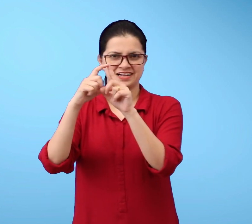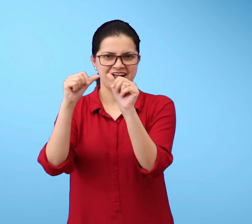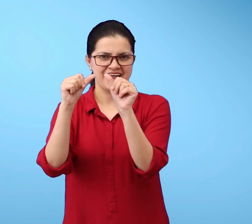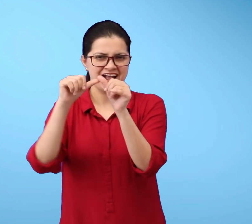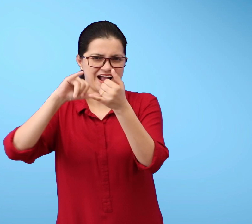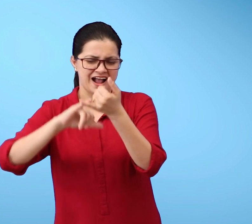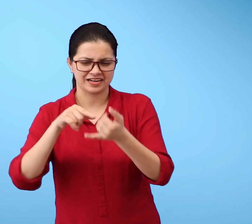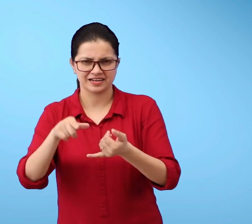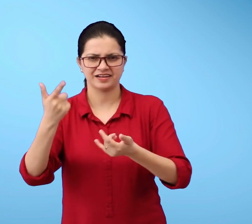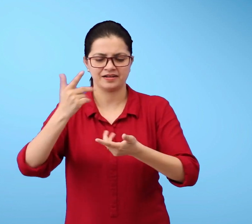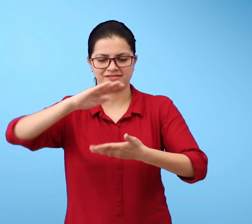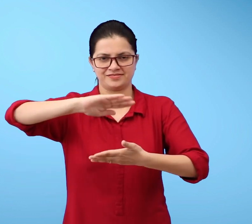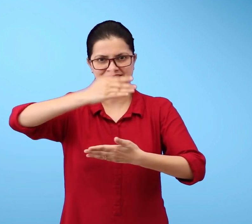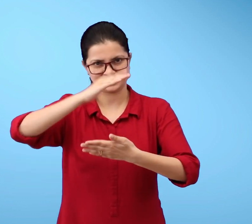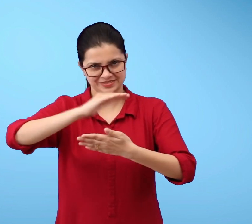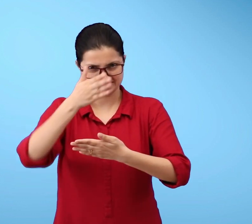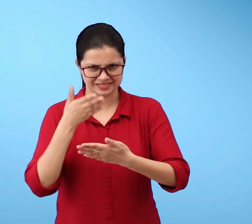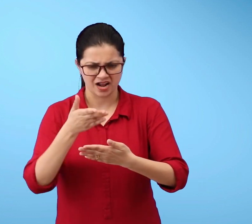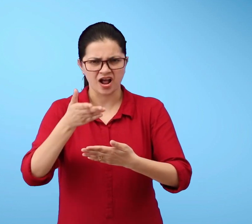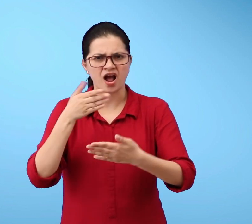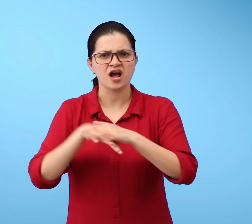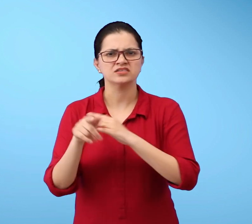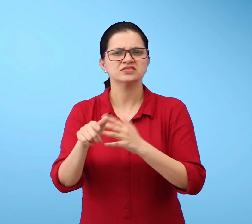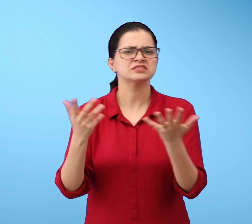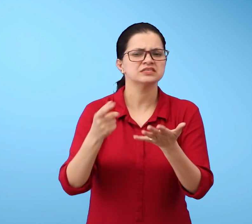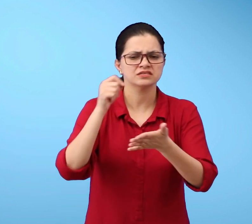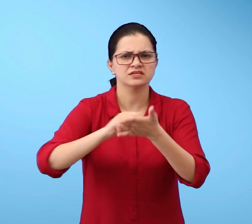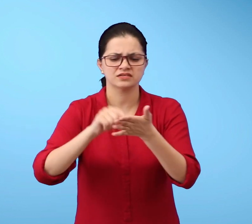What was the language used to compose the Vedas?